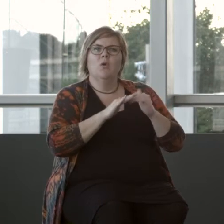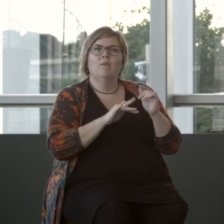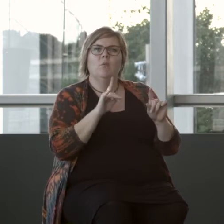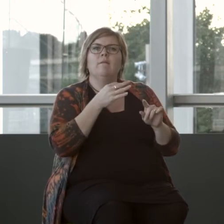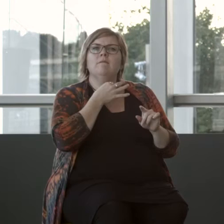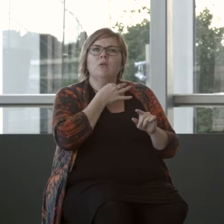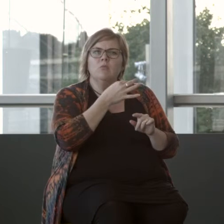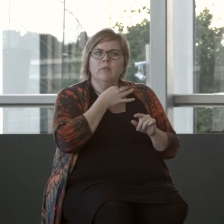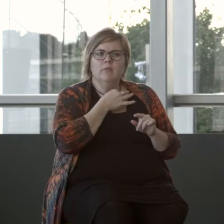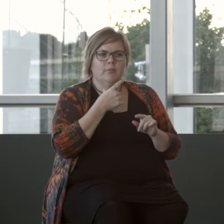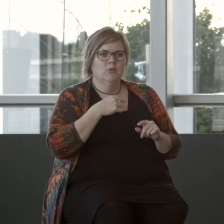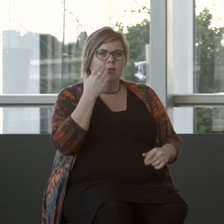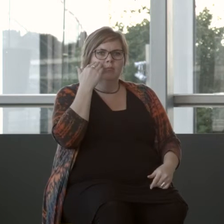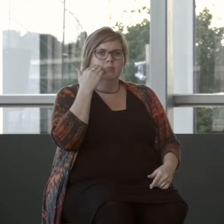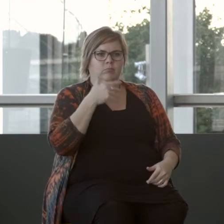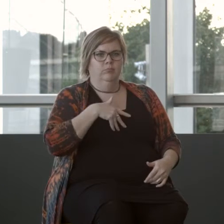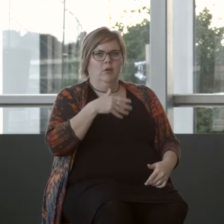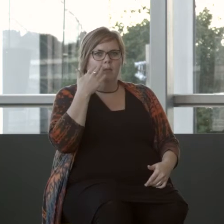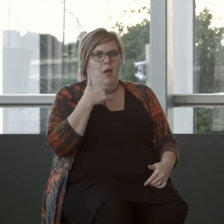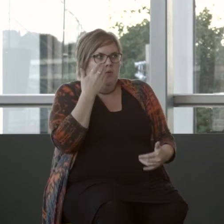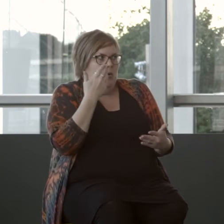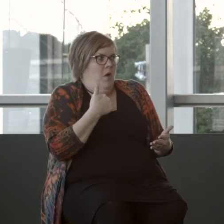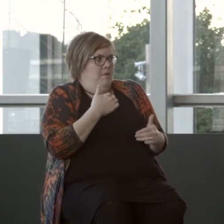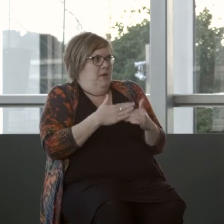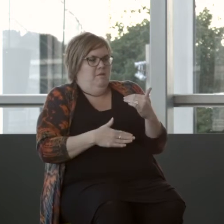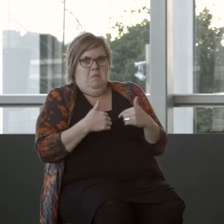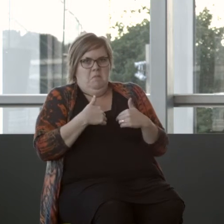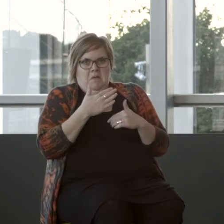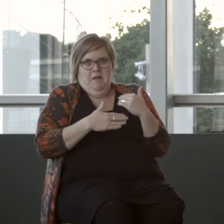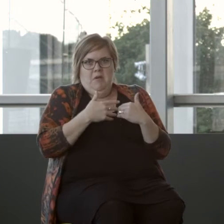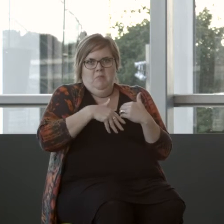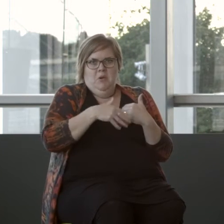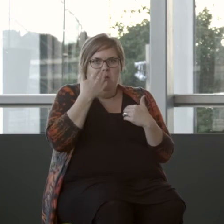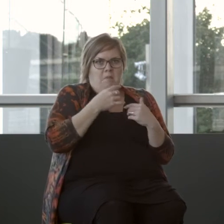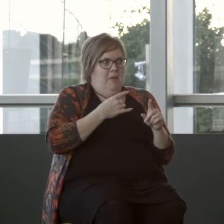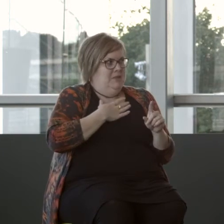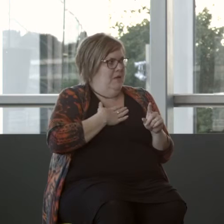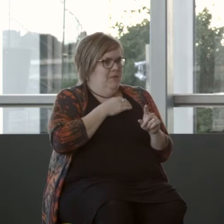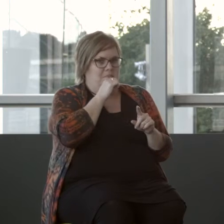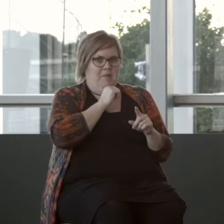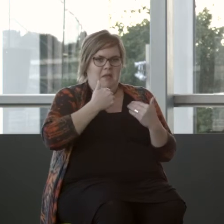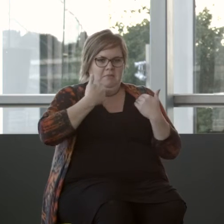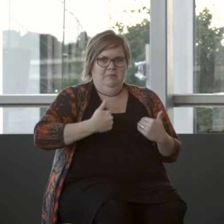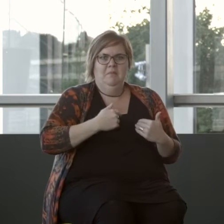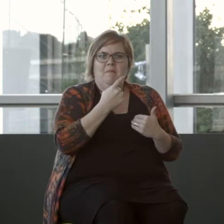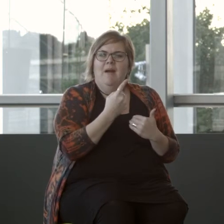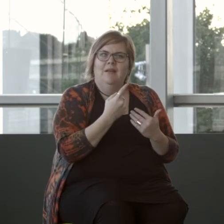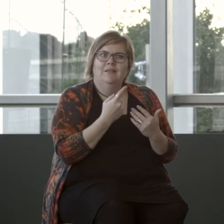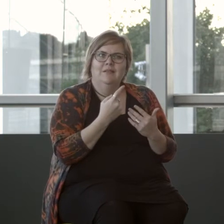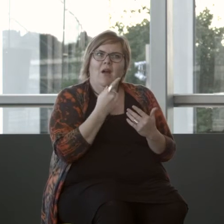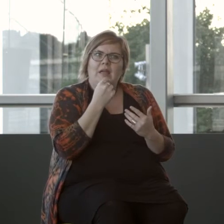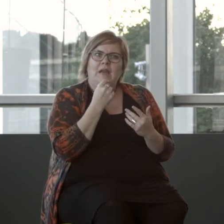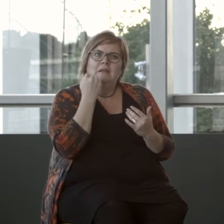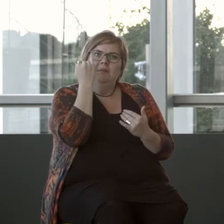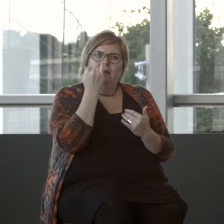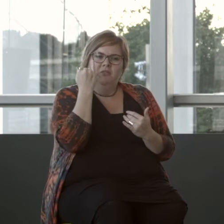a pregnant woman. I mean, I've never been a pregnant woman myself, but I can imagine that it's particularly